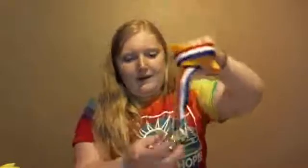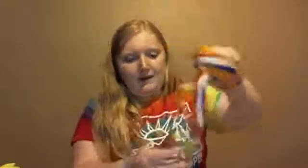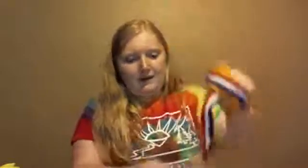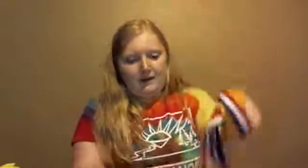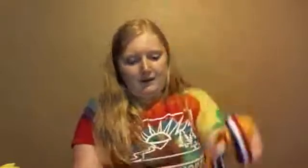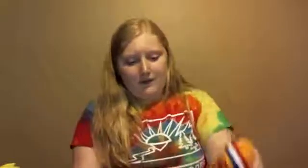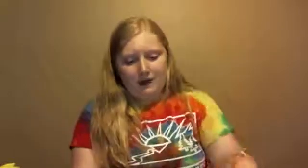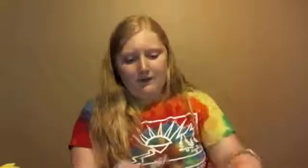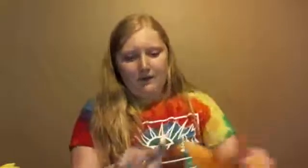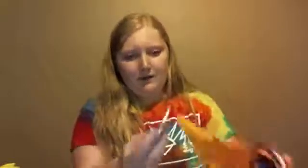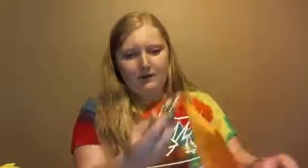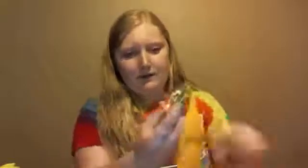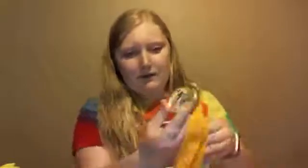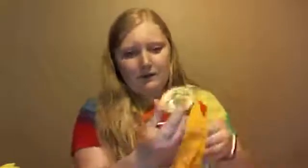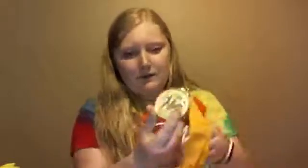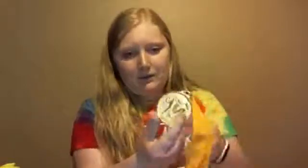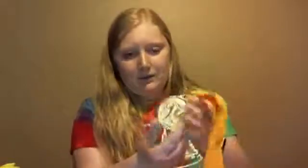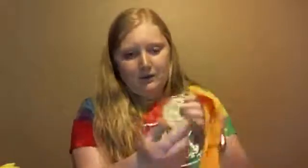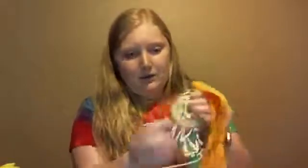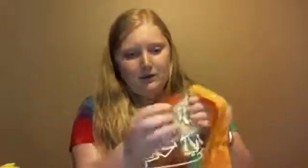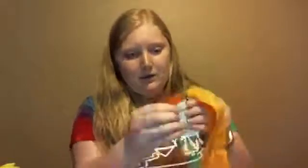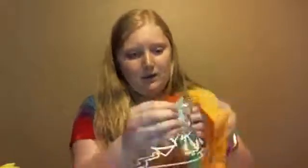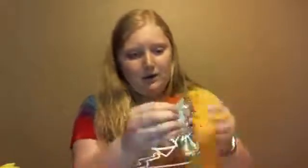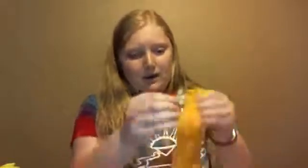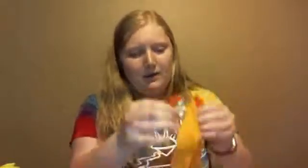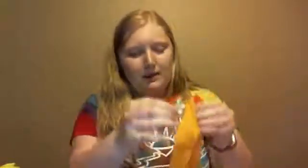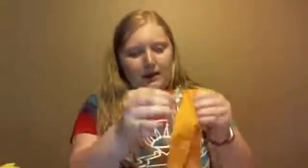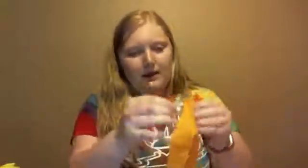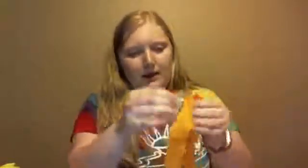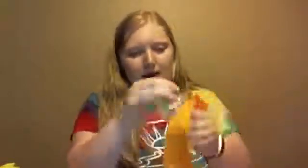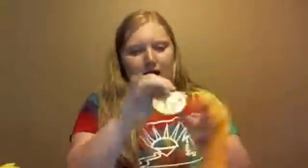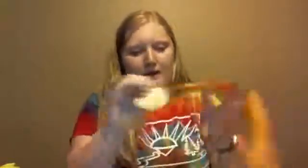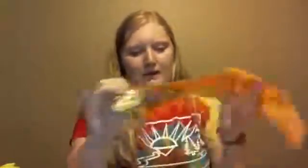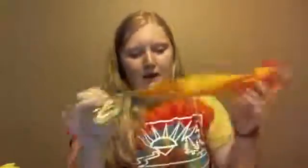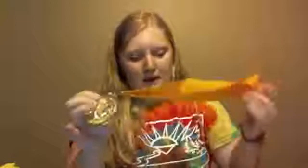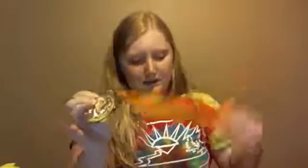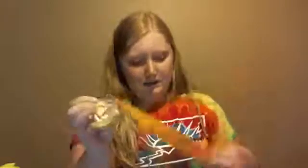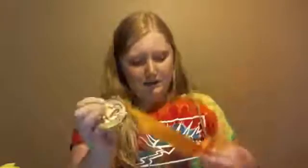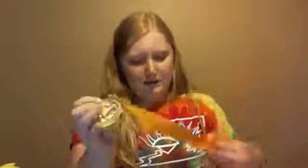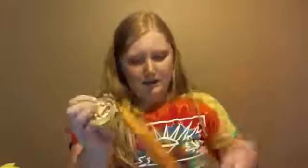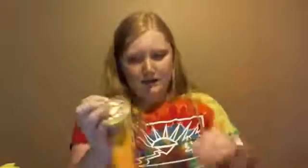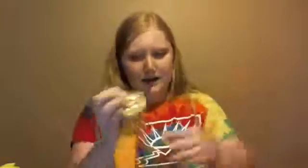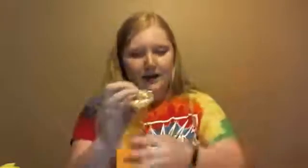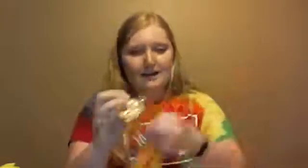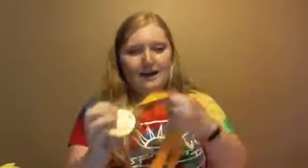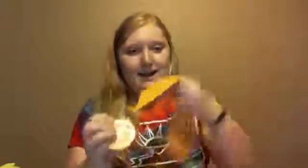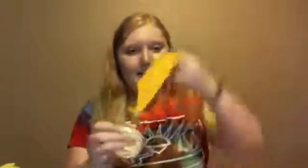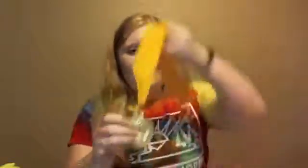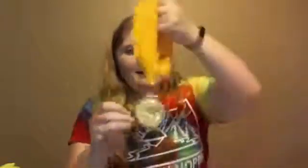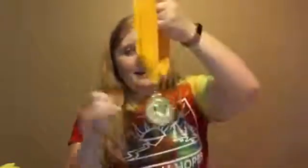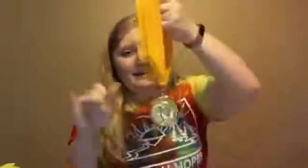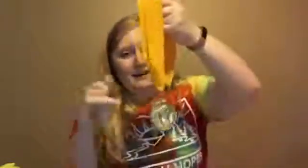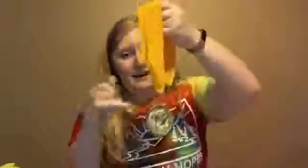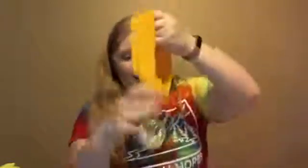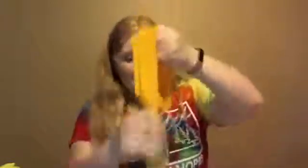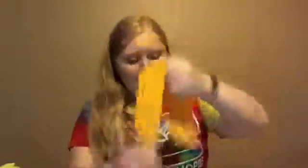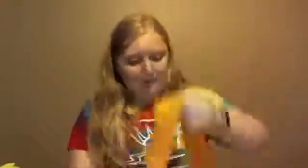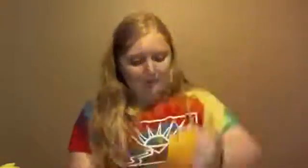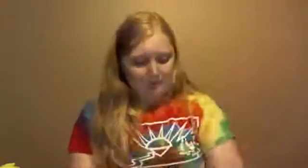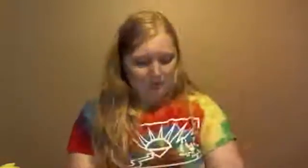these are very heavy. This one is pretty big and heavy, and it has a yellow